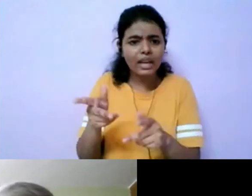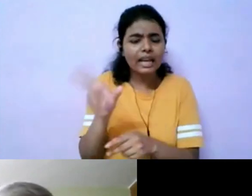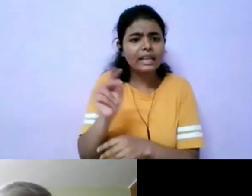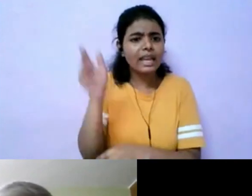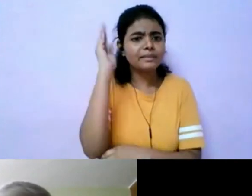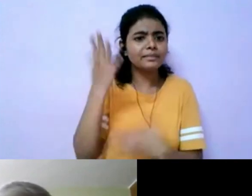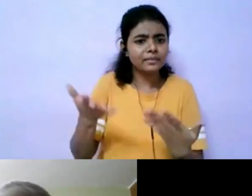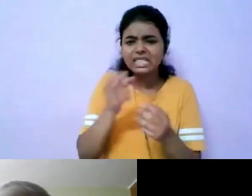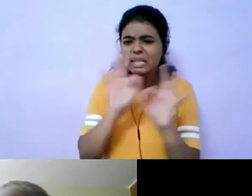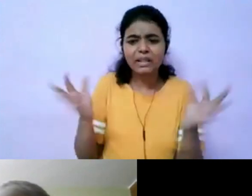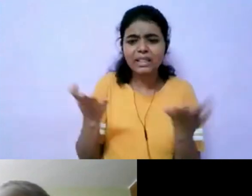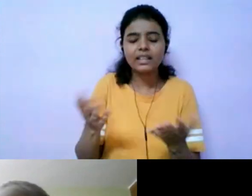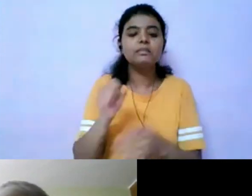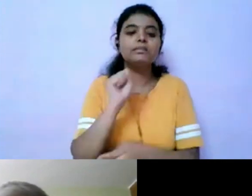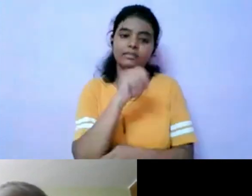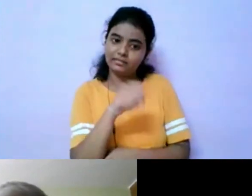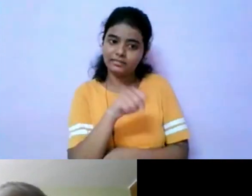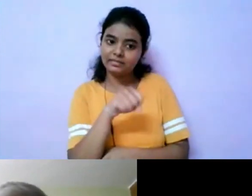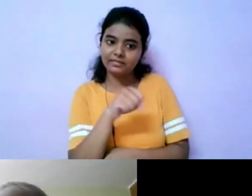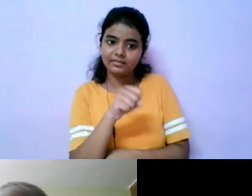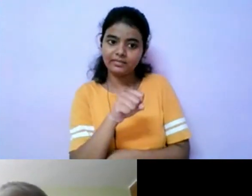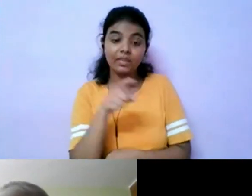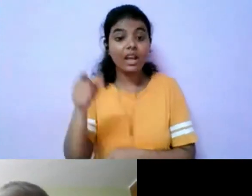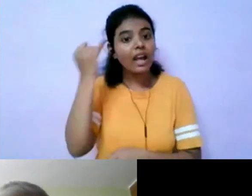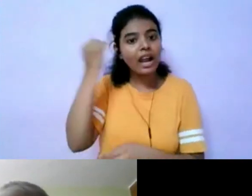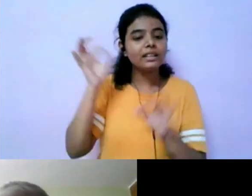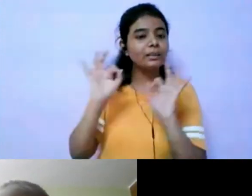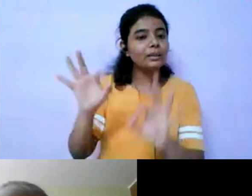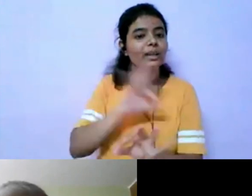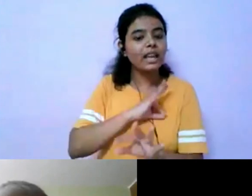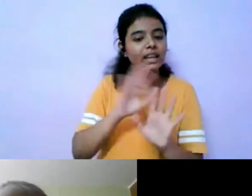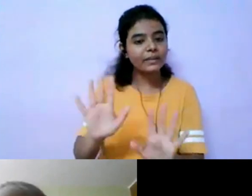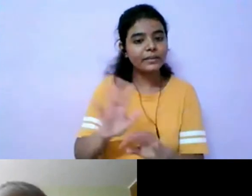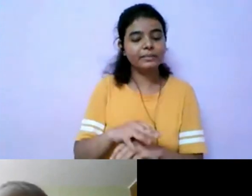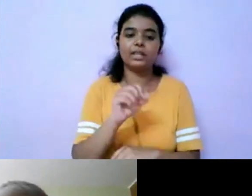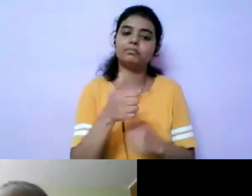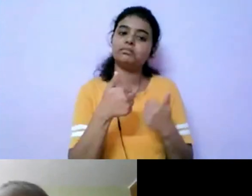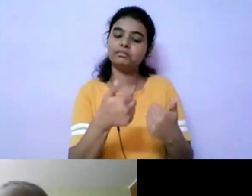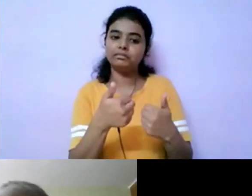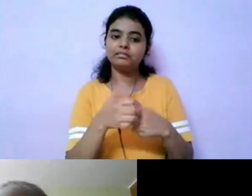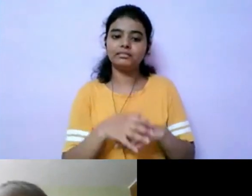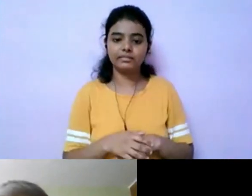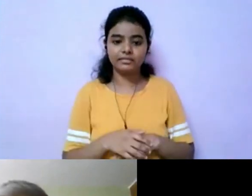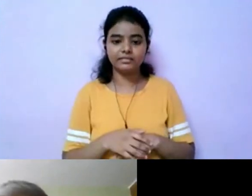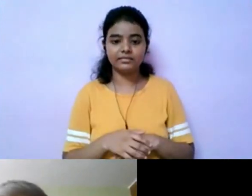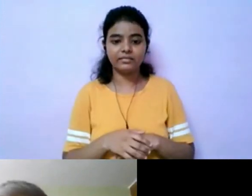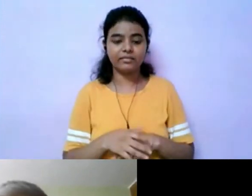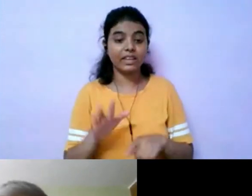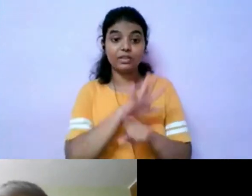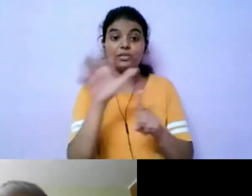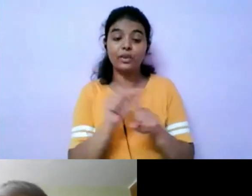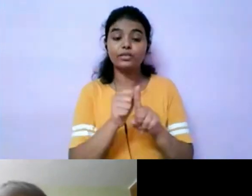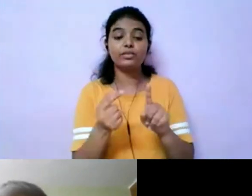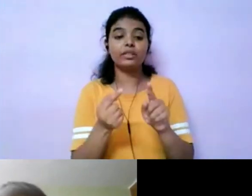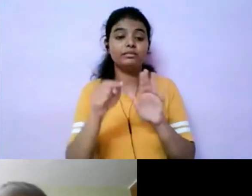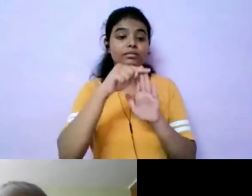simple. Absolutely. I like this idea. Yeah, great. So that is cultural diplomacy